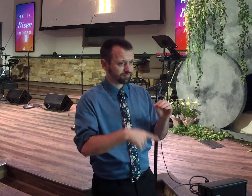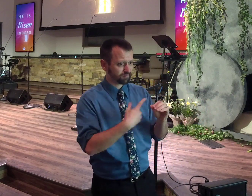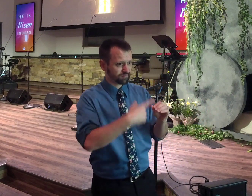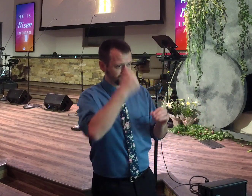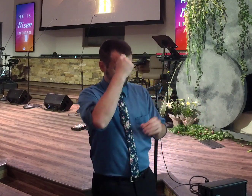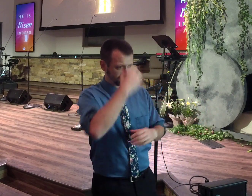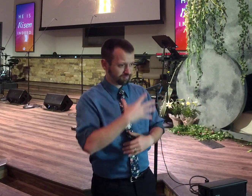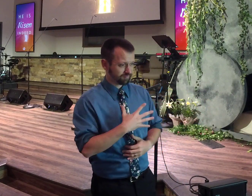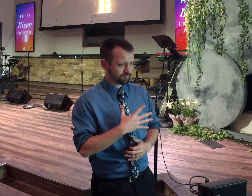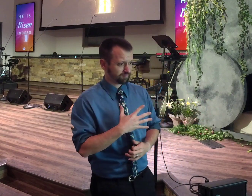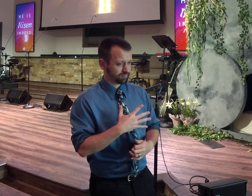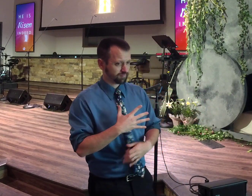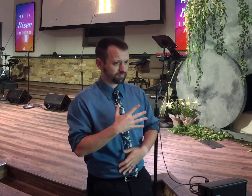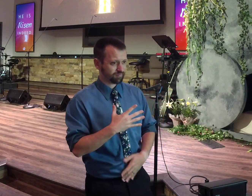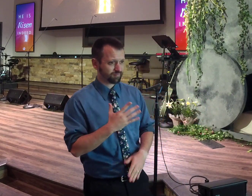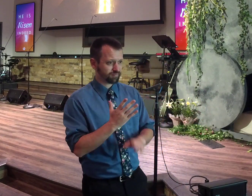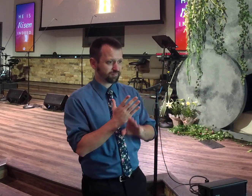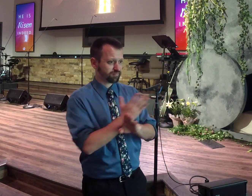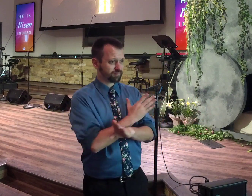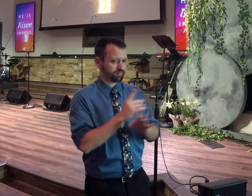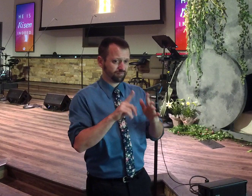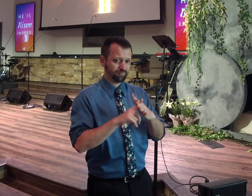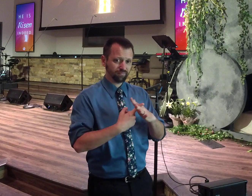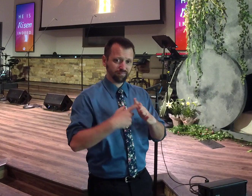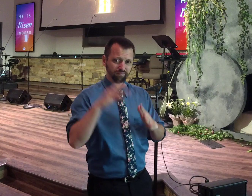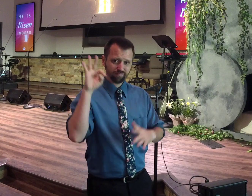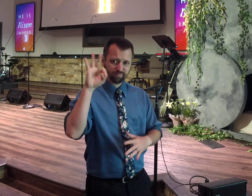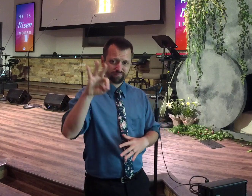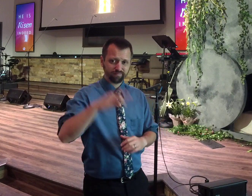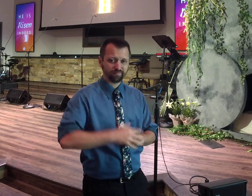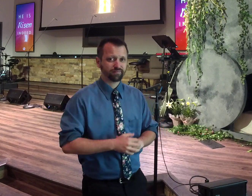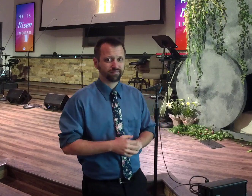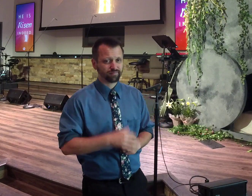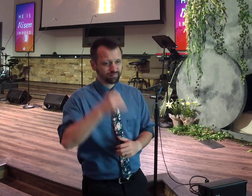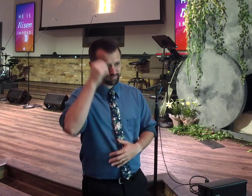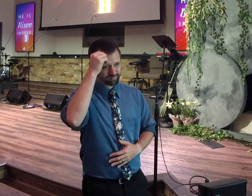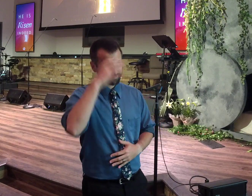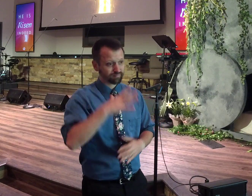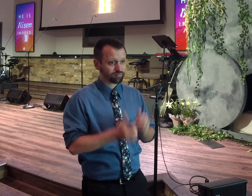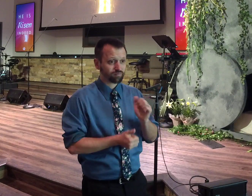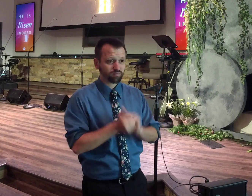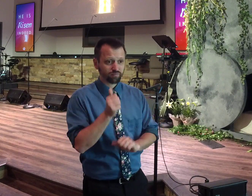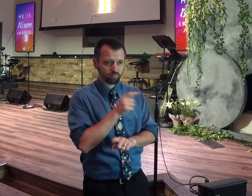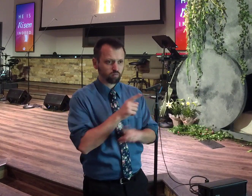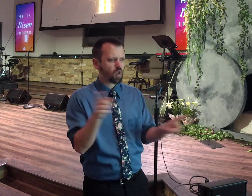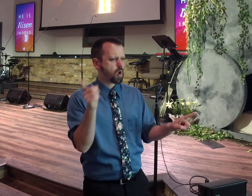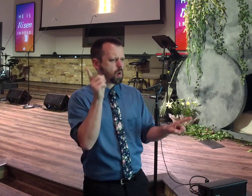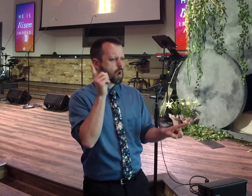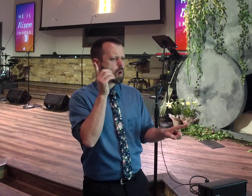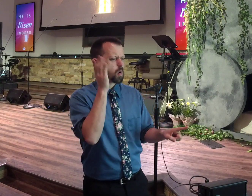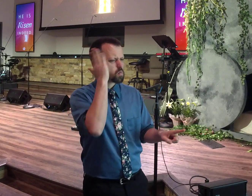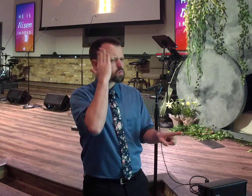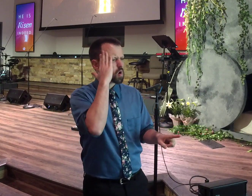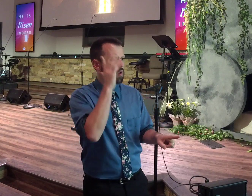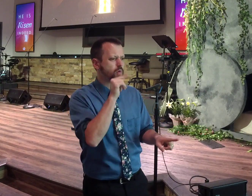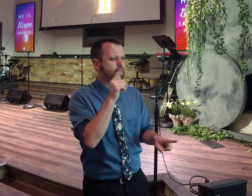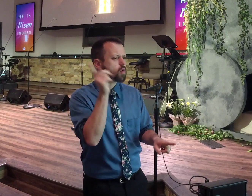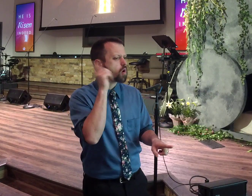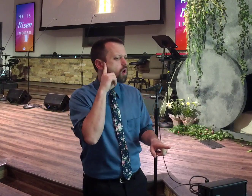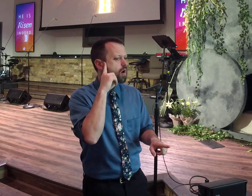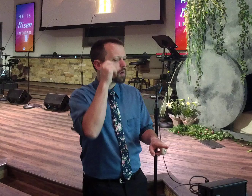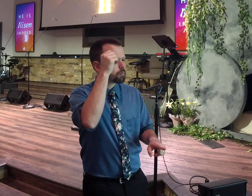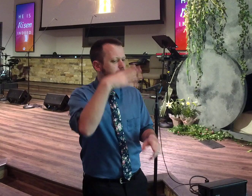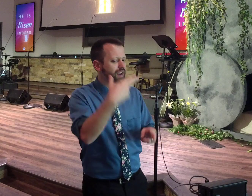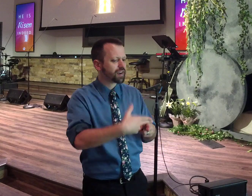man before we get into the Word. And this is a man that most of you probably are familiar with. How many of you have ever heard